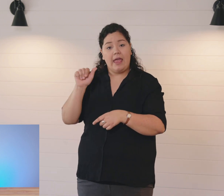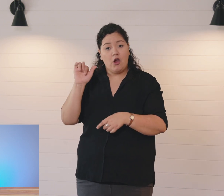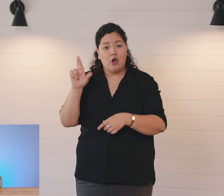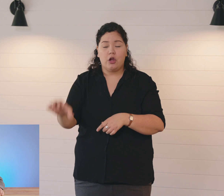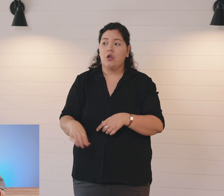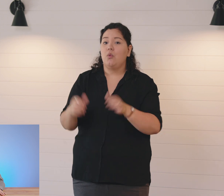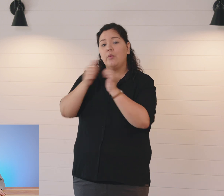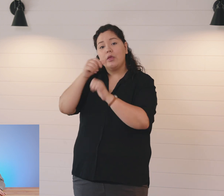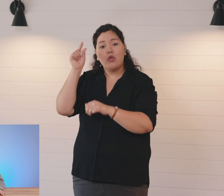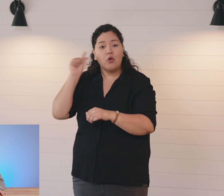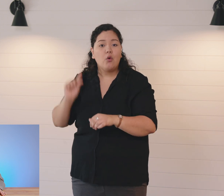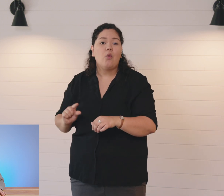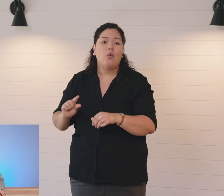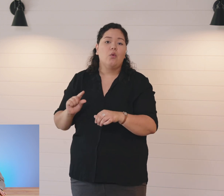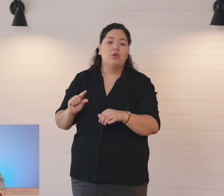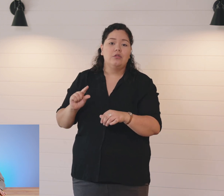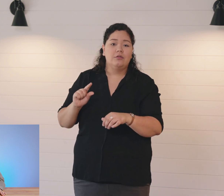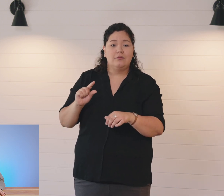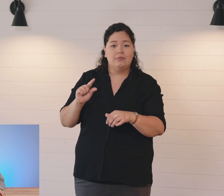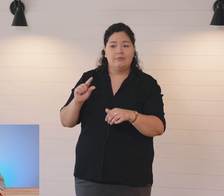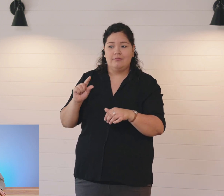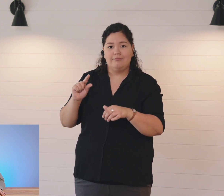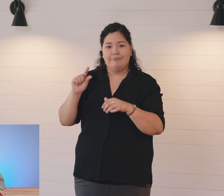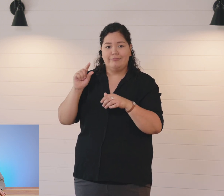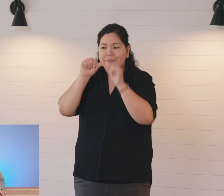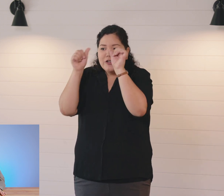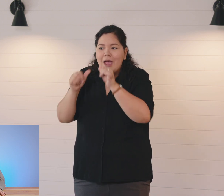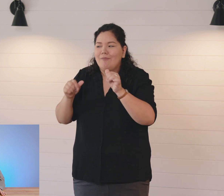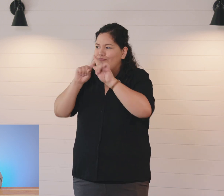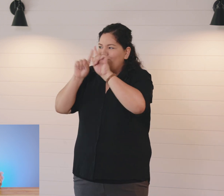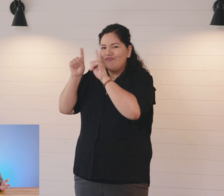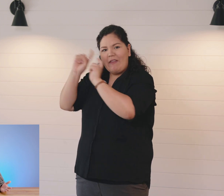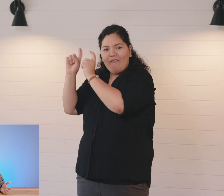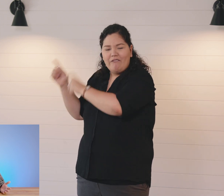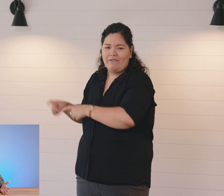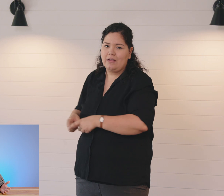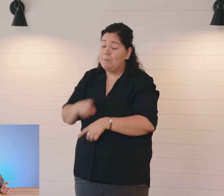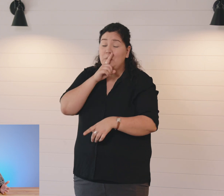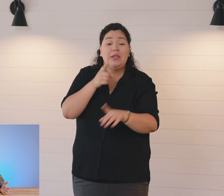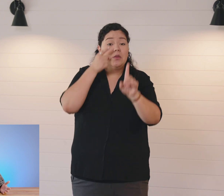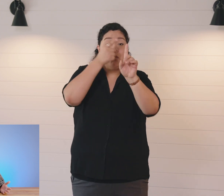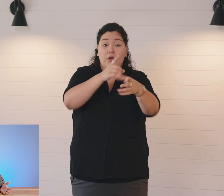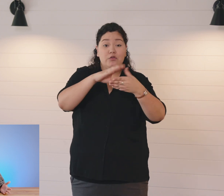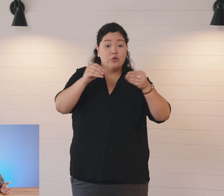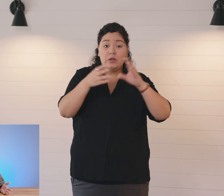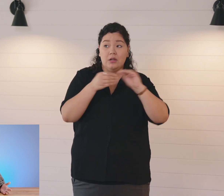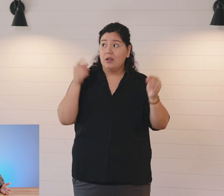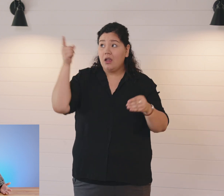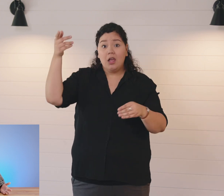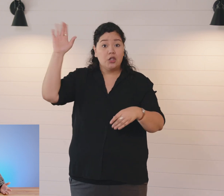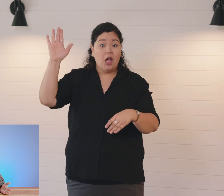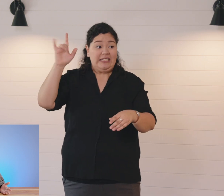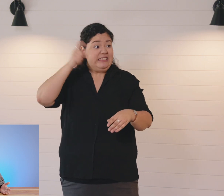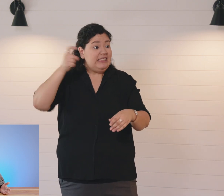gold sculptures of tumors. Lovely gift, yeah? The point of the story is that, listen, God didn't need anybody else